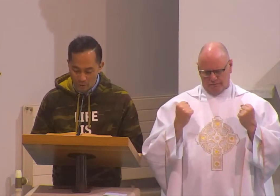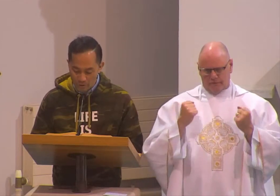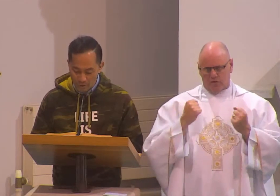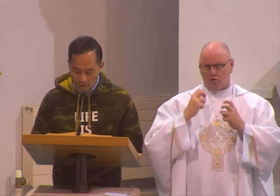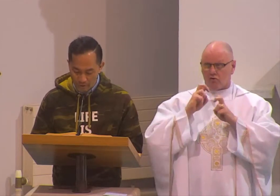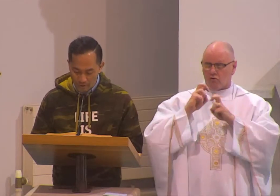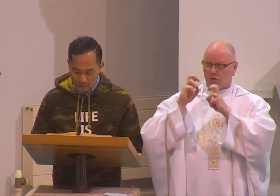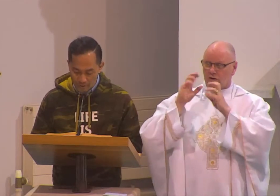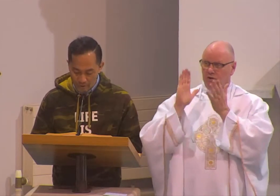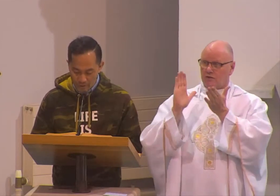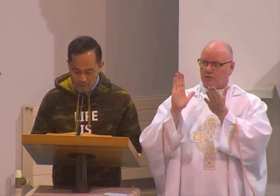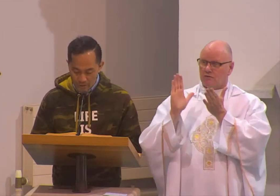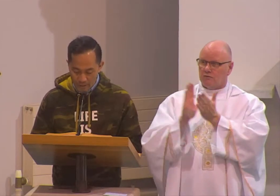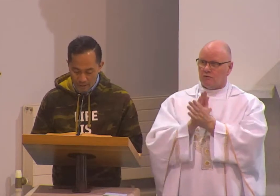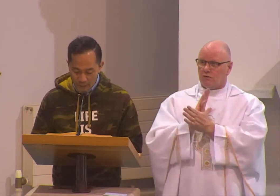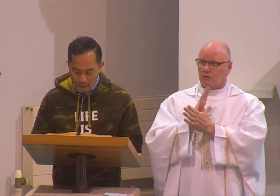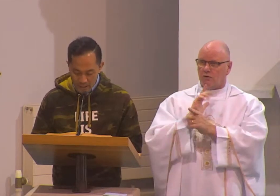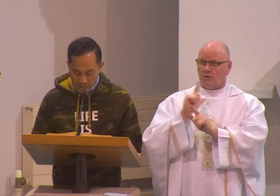earth. Gospel acclamation.